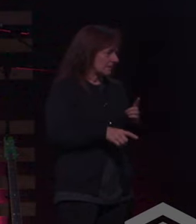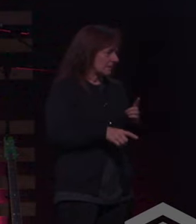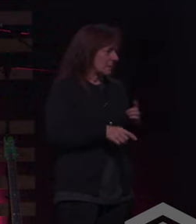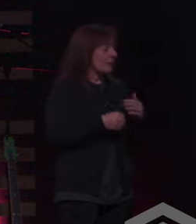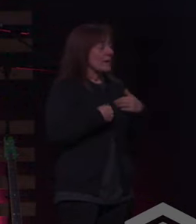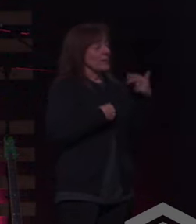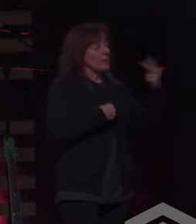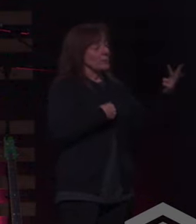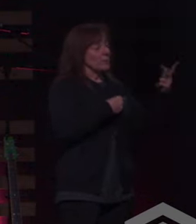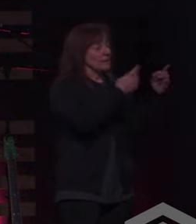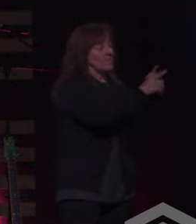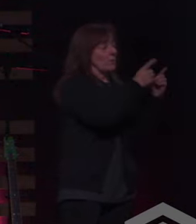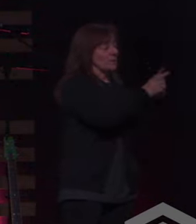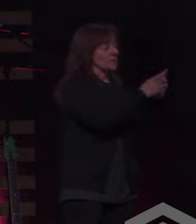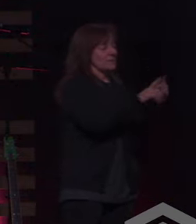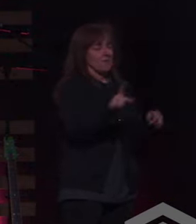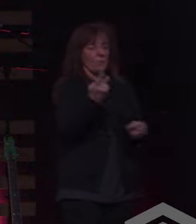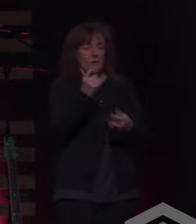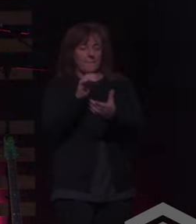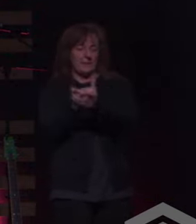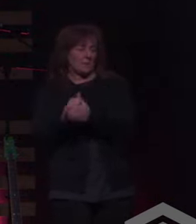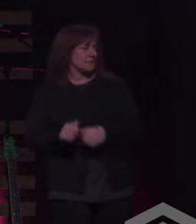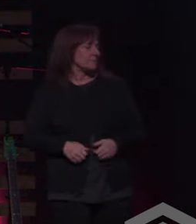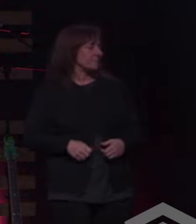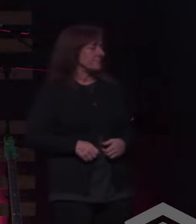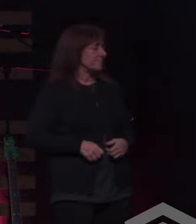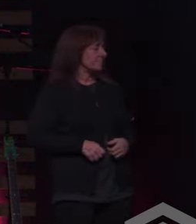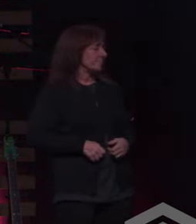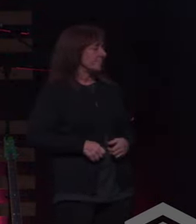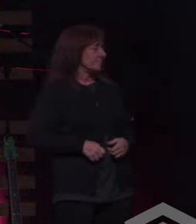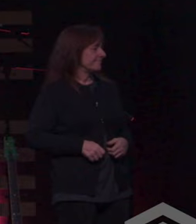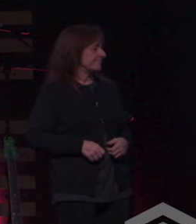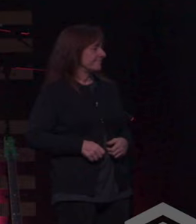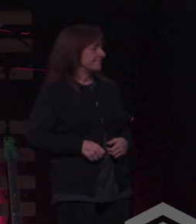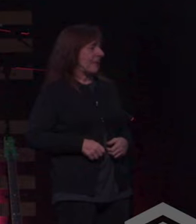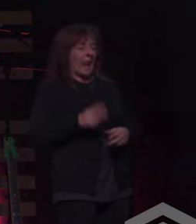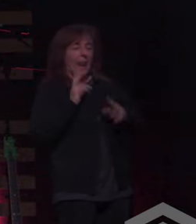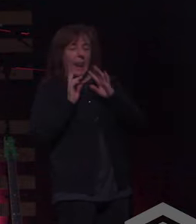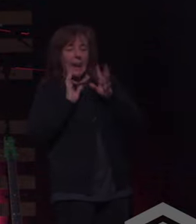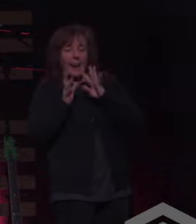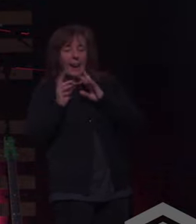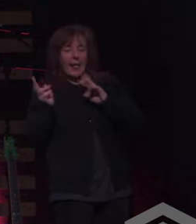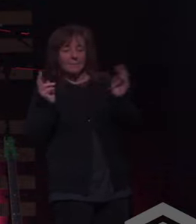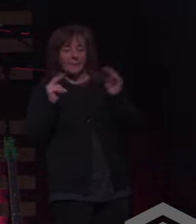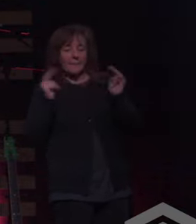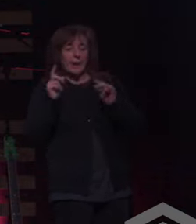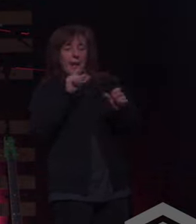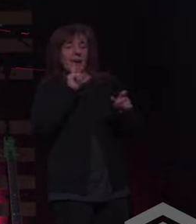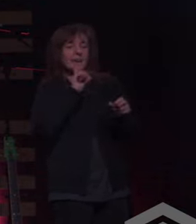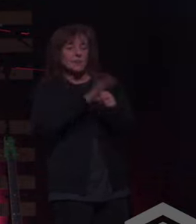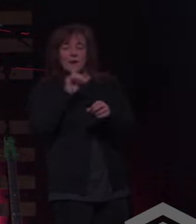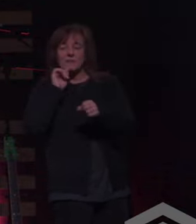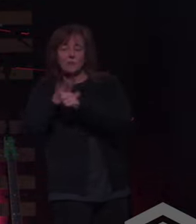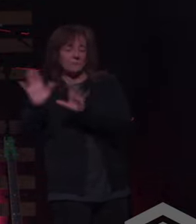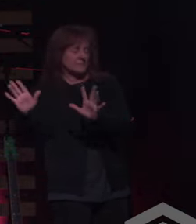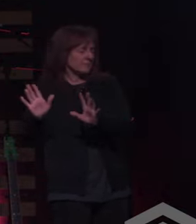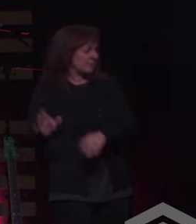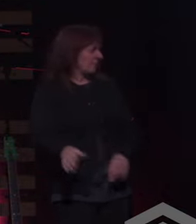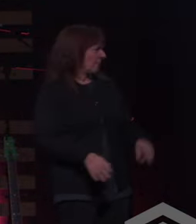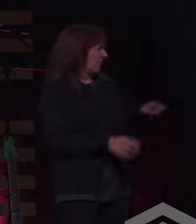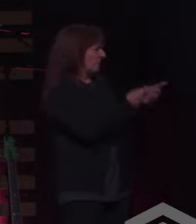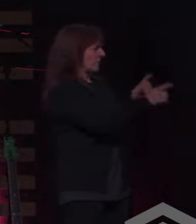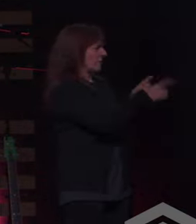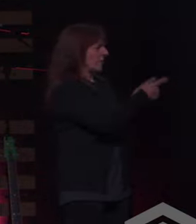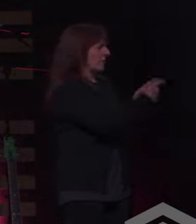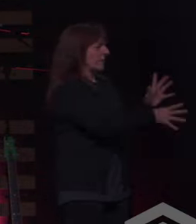3 divorces in the time it takes a couple to recite their wedding vows, if they take 2 minutes. More than